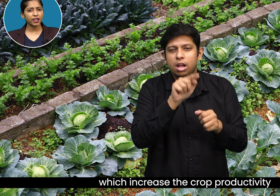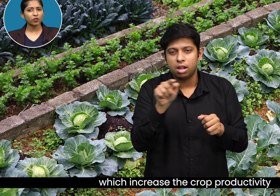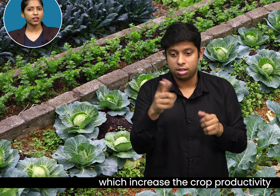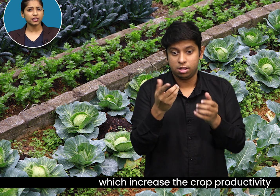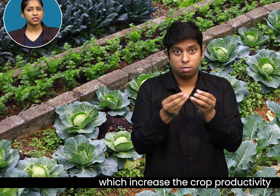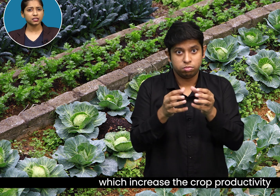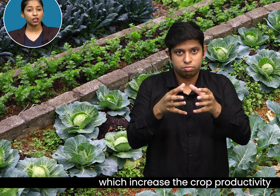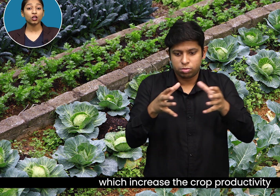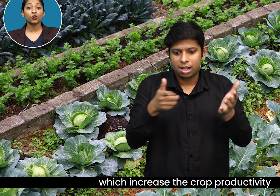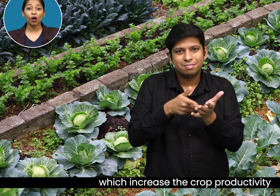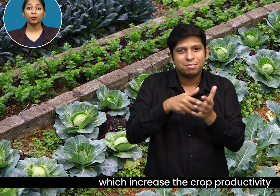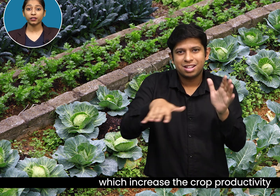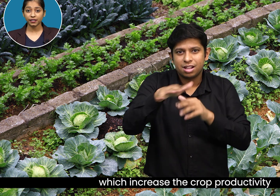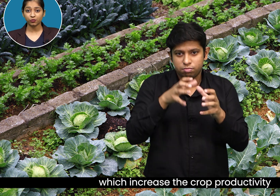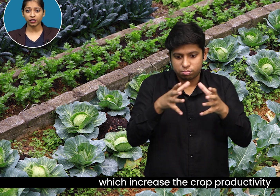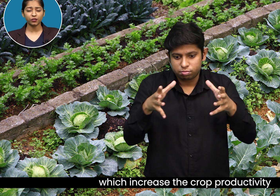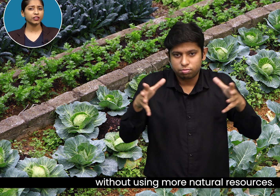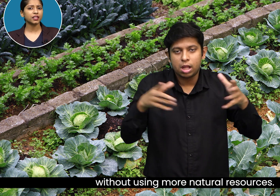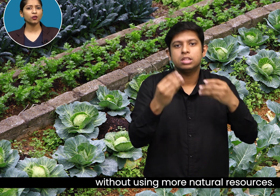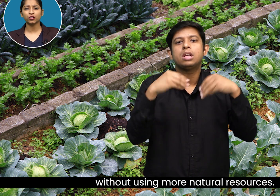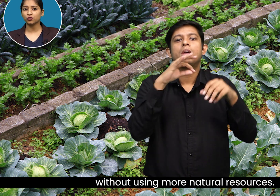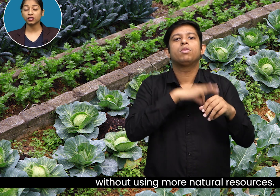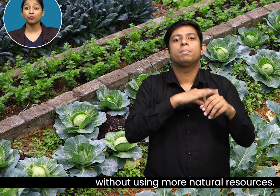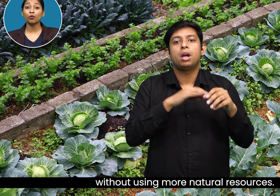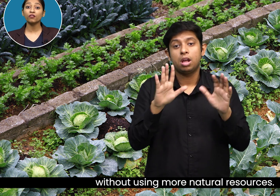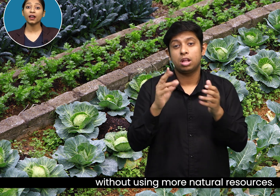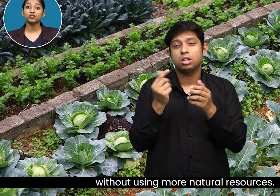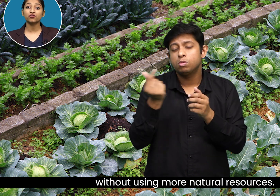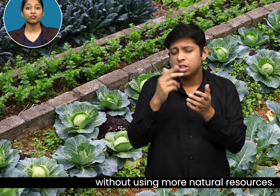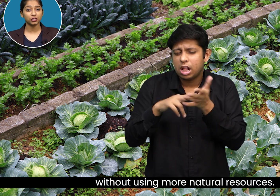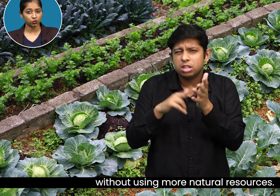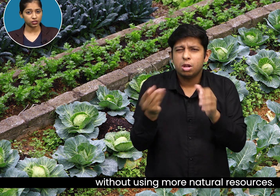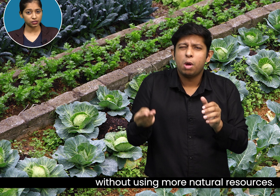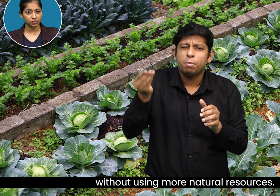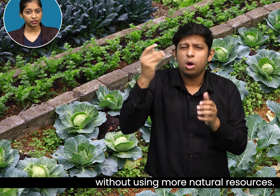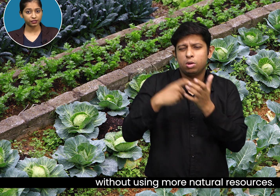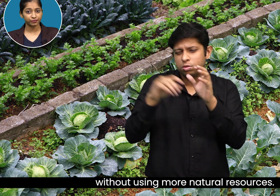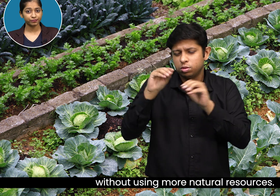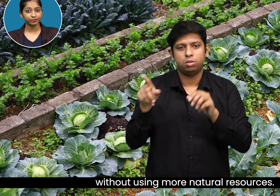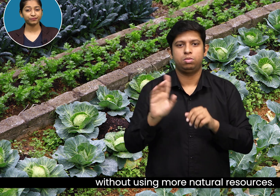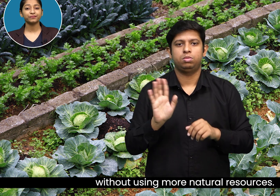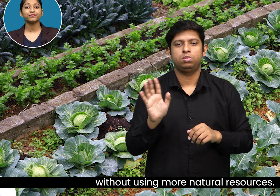which increase the crop productivity without using more natural resources.